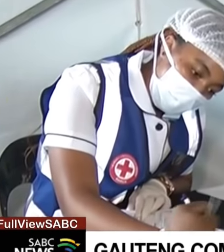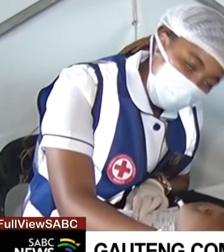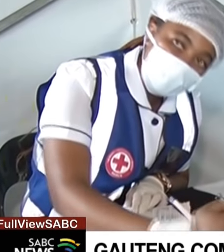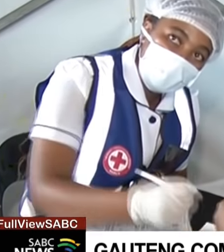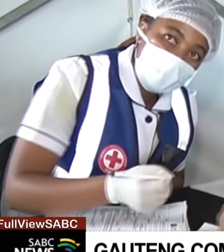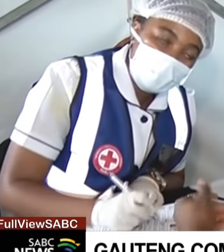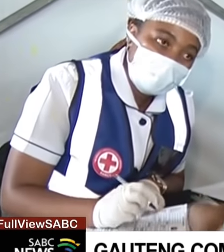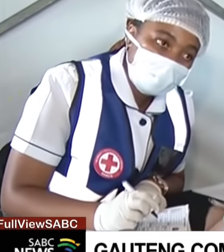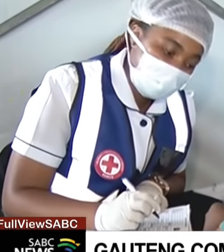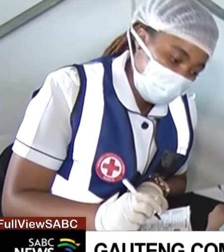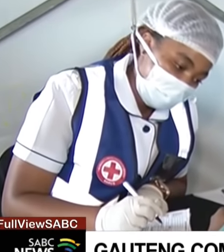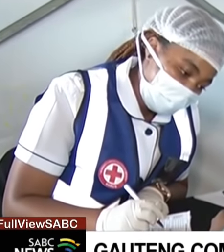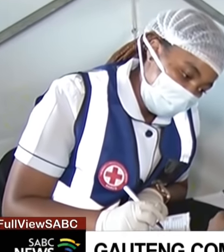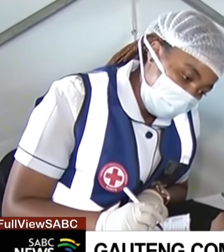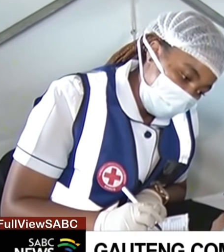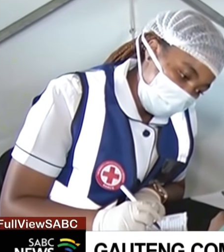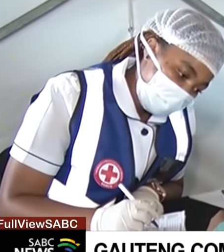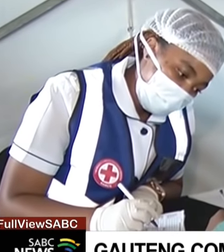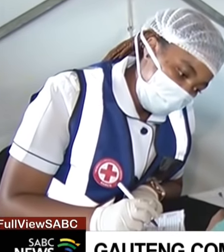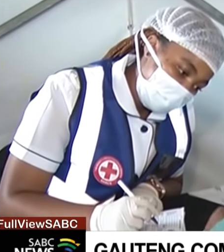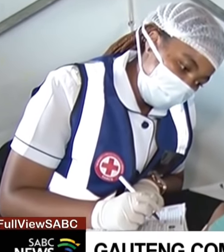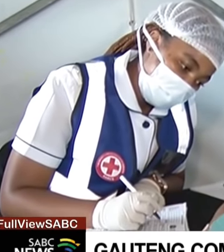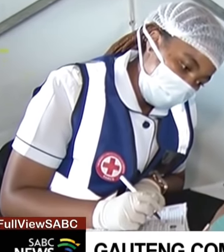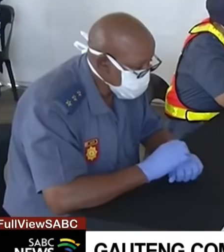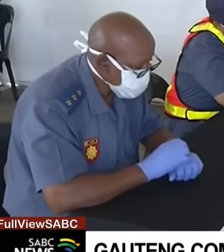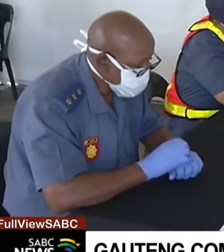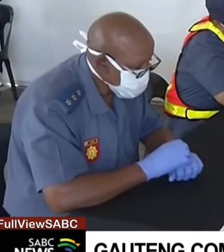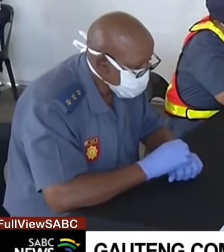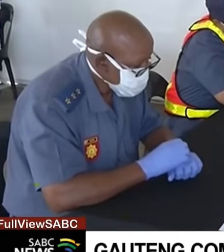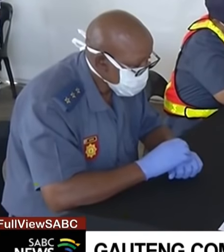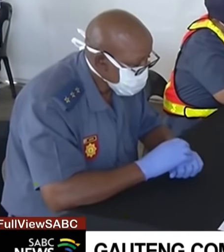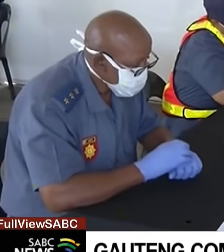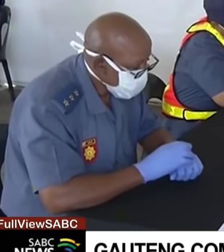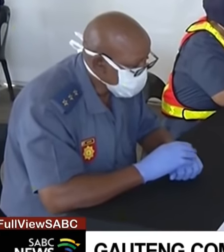non-compliance in their facilities. Nozintombi Mia, SABC News,